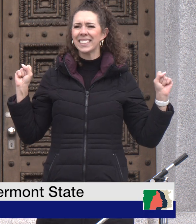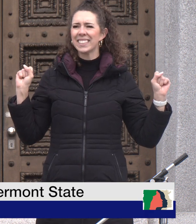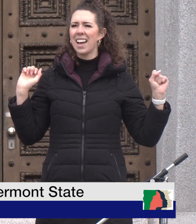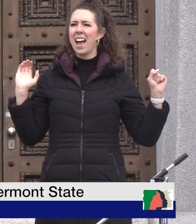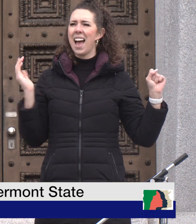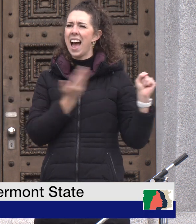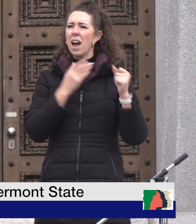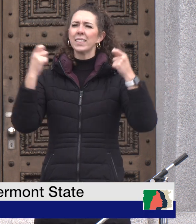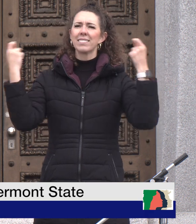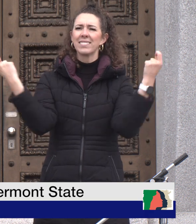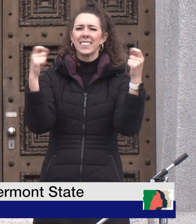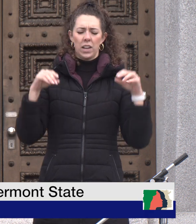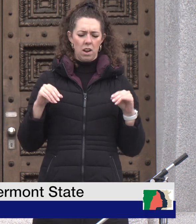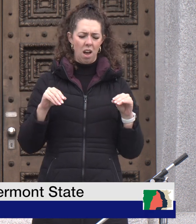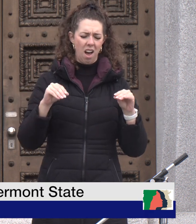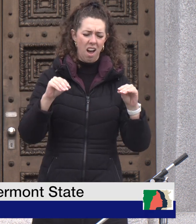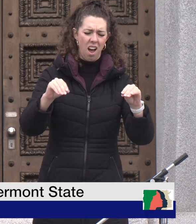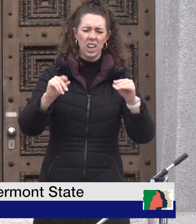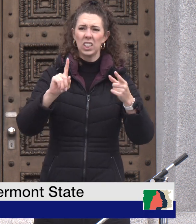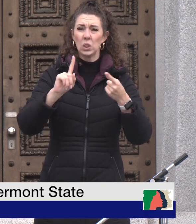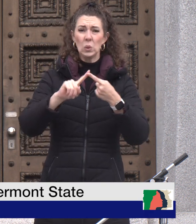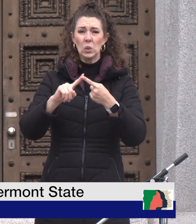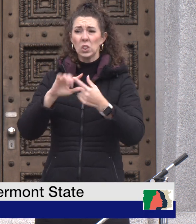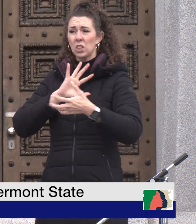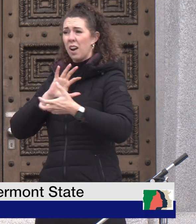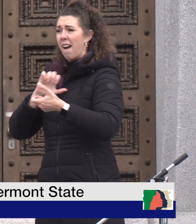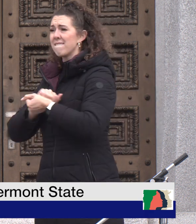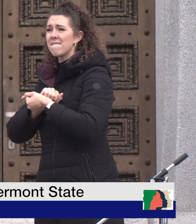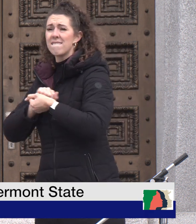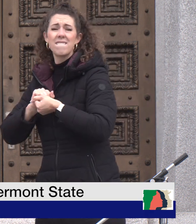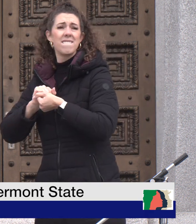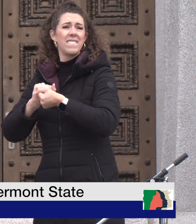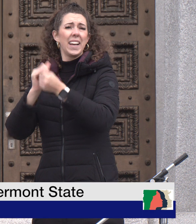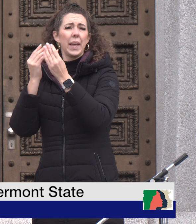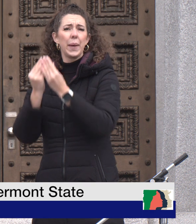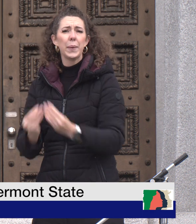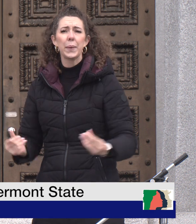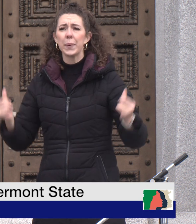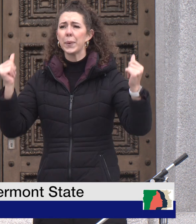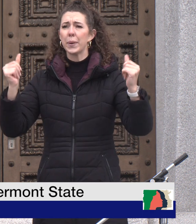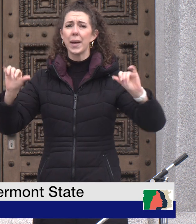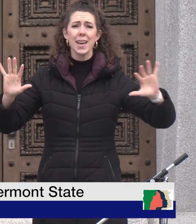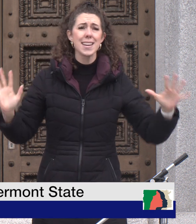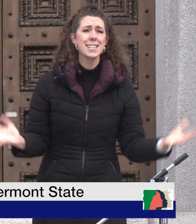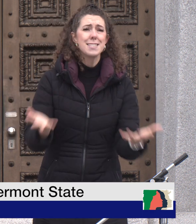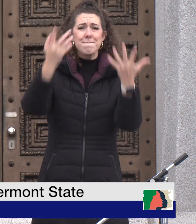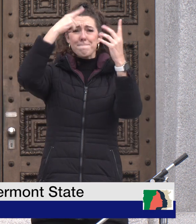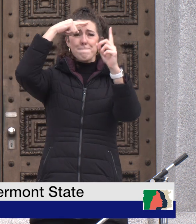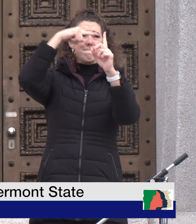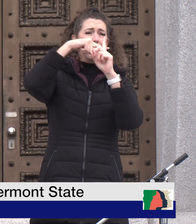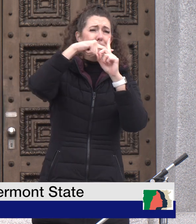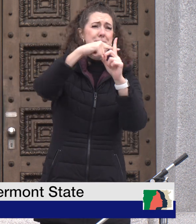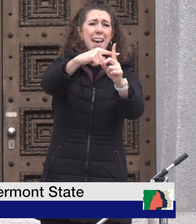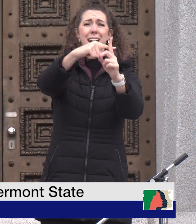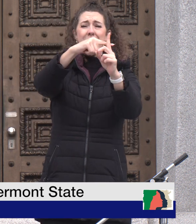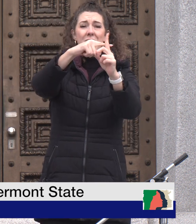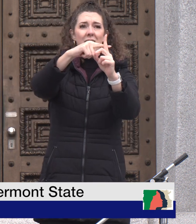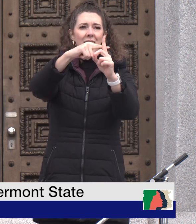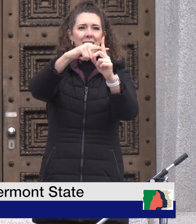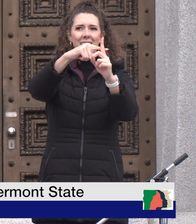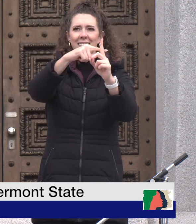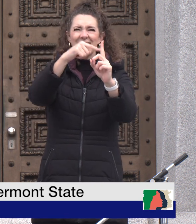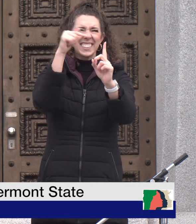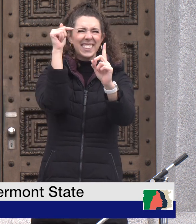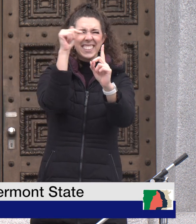to supplement grief and boost morale as though something new and uncontrolled were available. It is